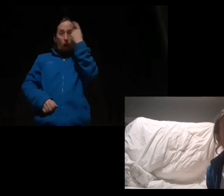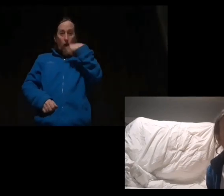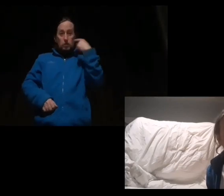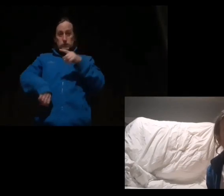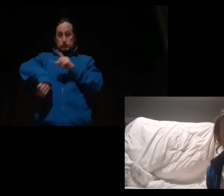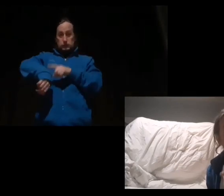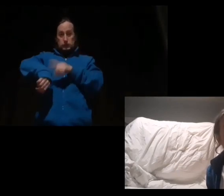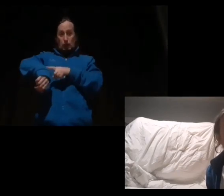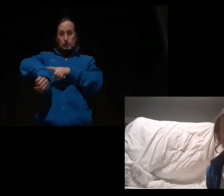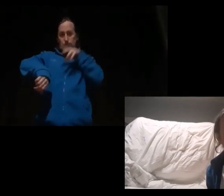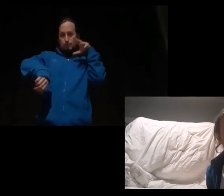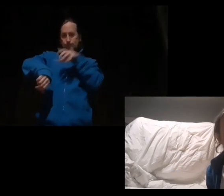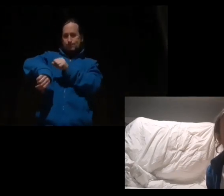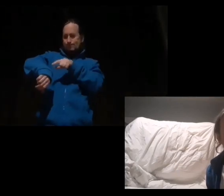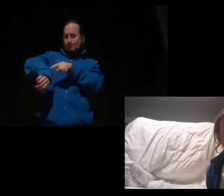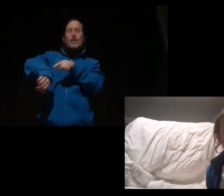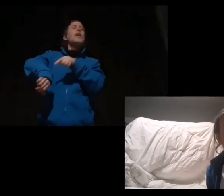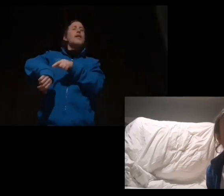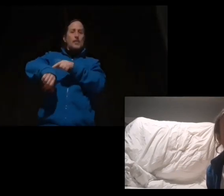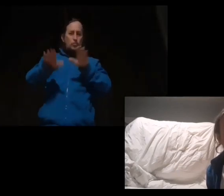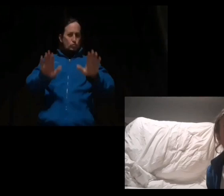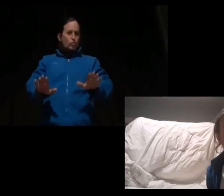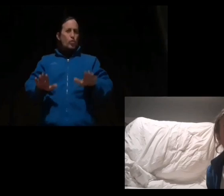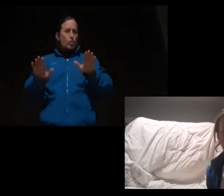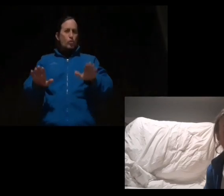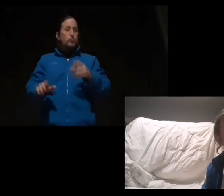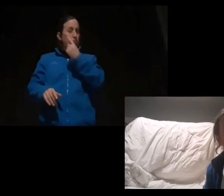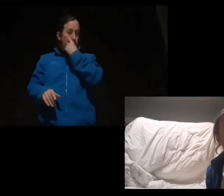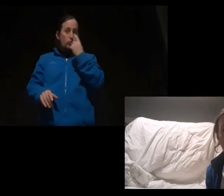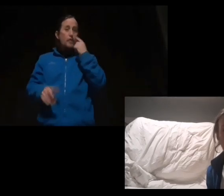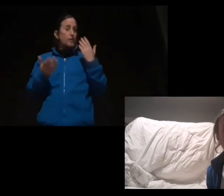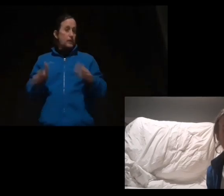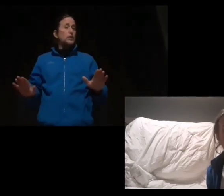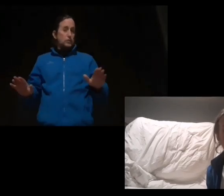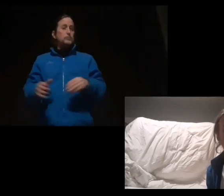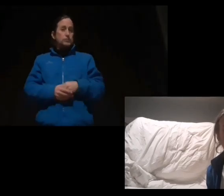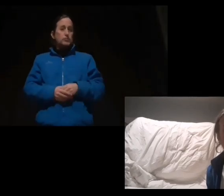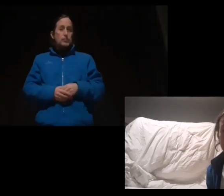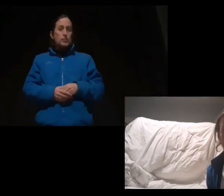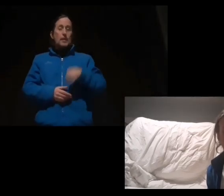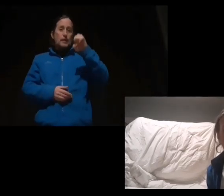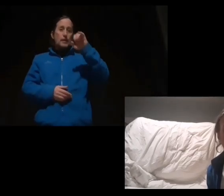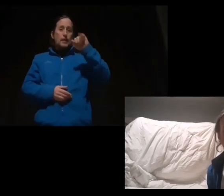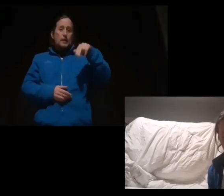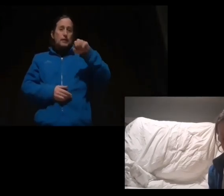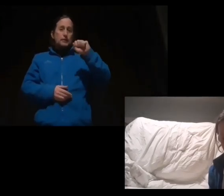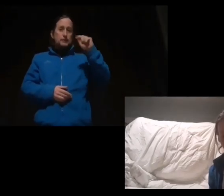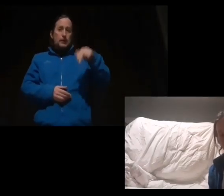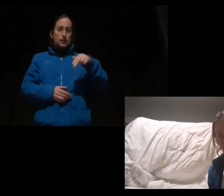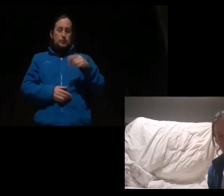clocks, time is detected to slow down near massive objects. That's undeniable. Einstein proved